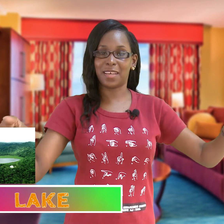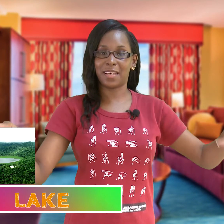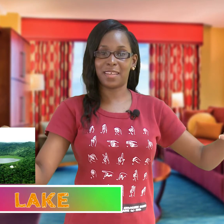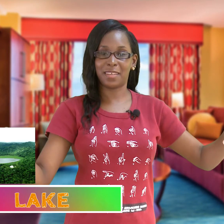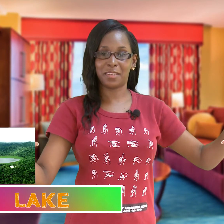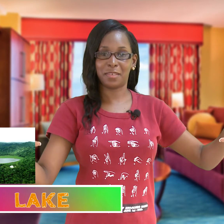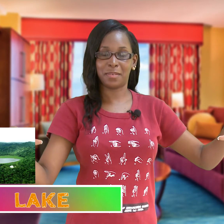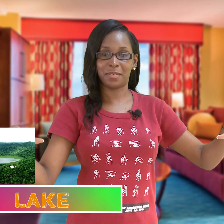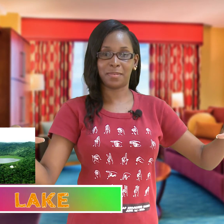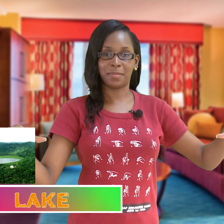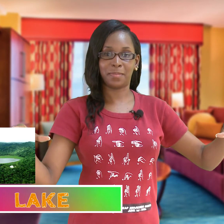lake.